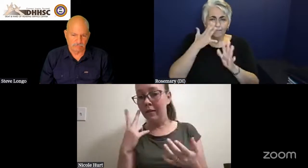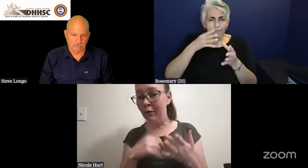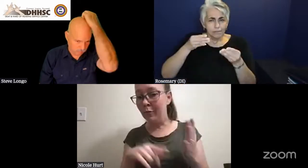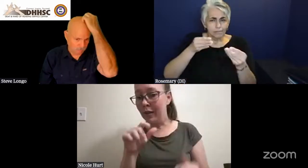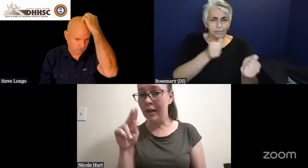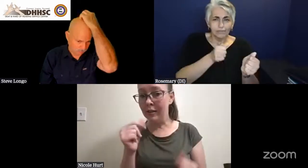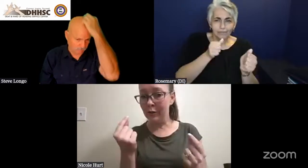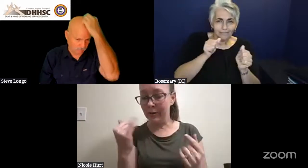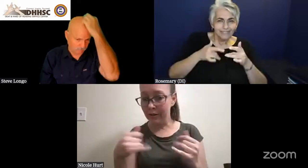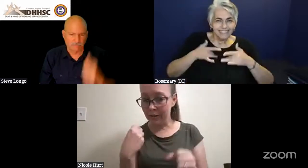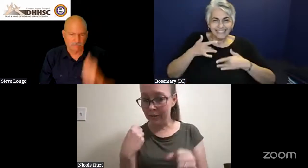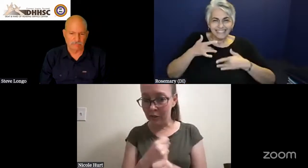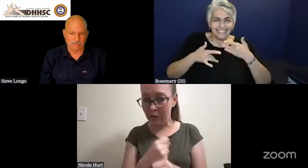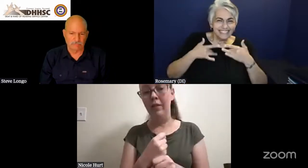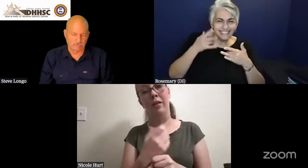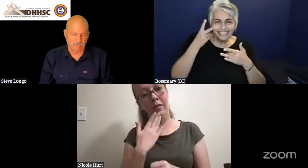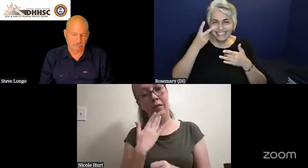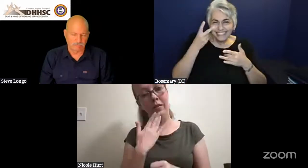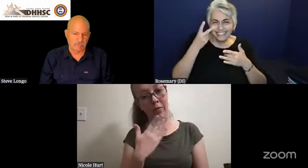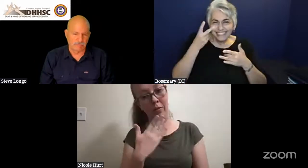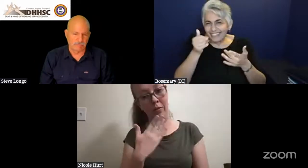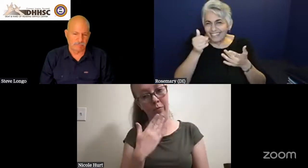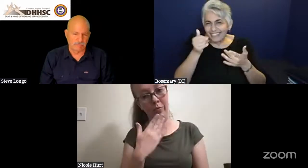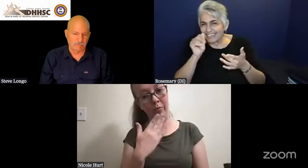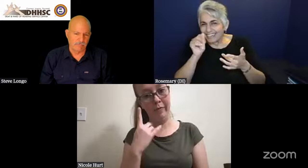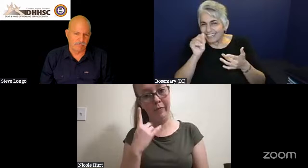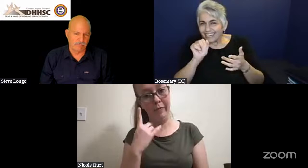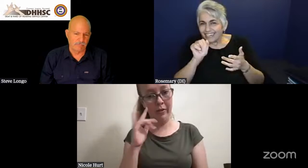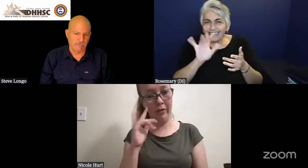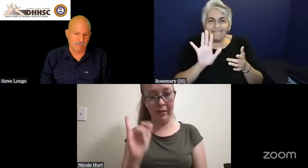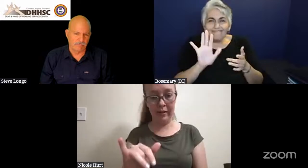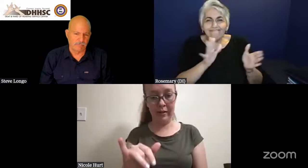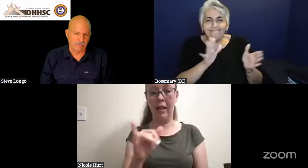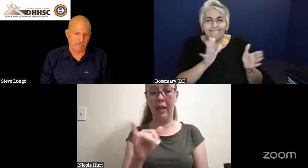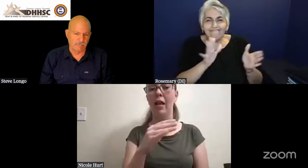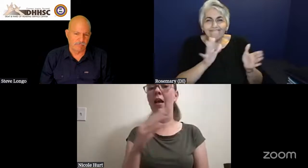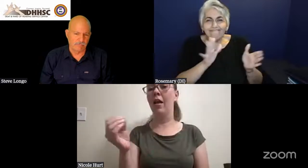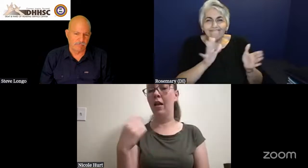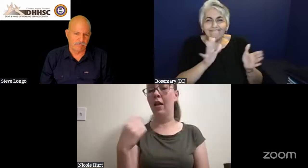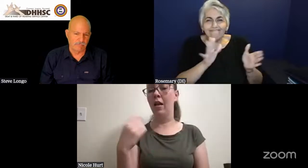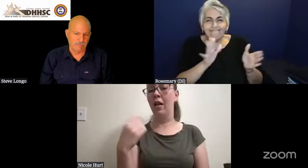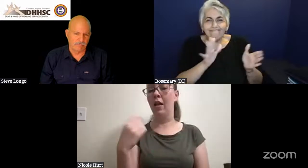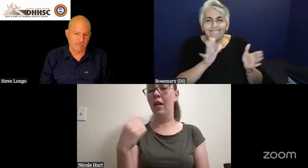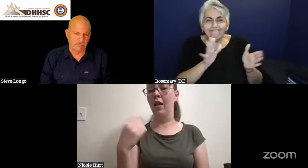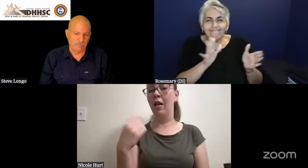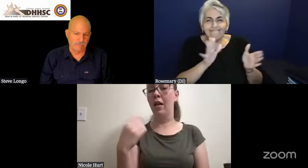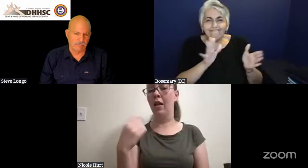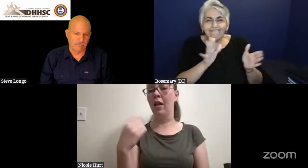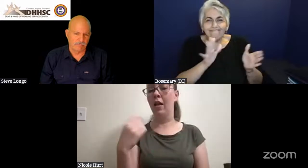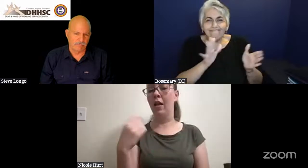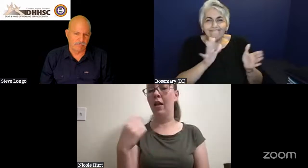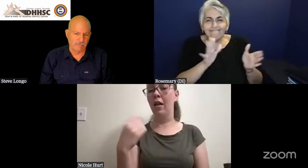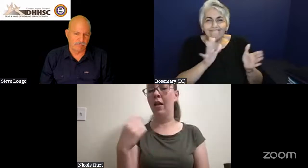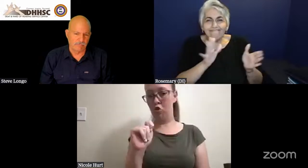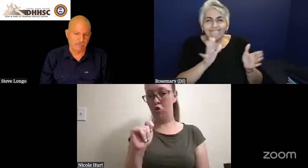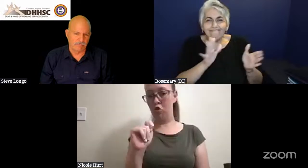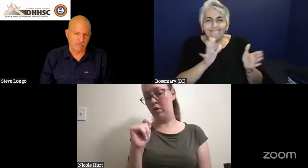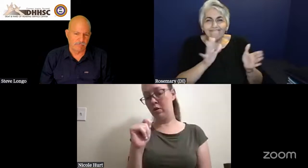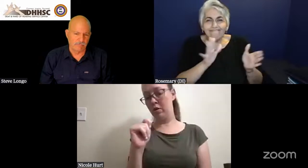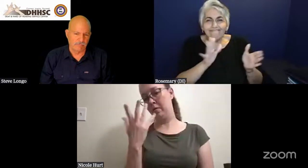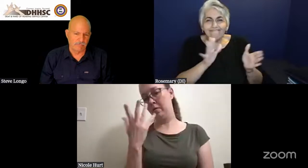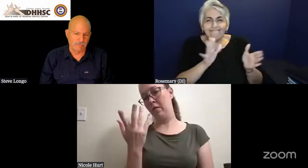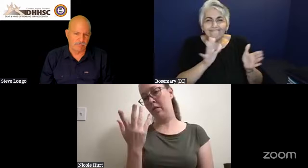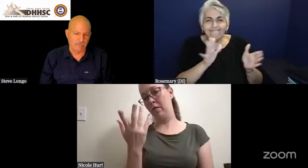will do that. And it seems like it's running smoothly. I'm very excited to see what Anna's plans are for this year.